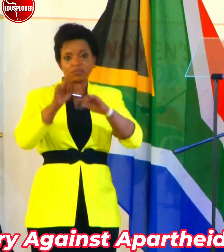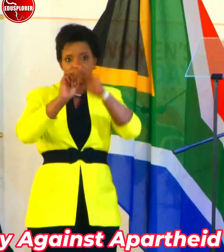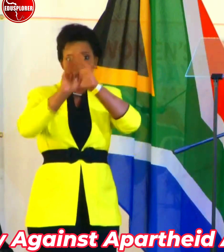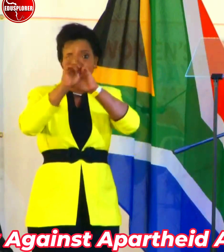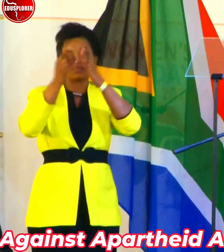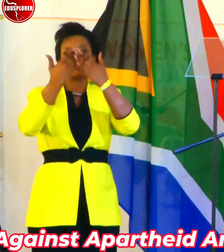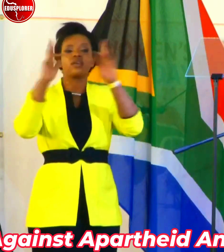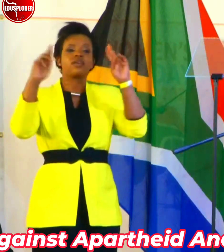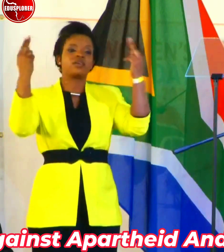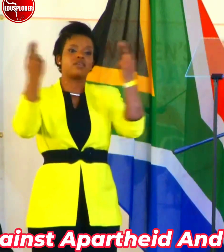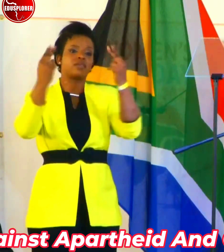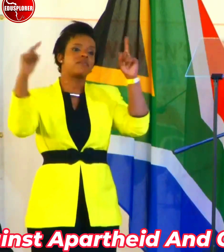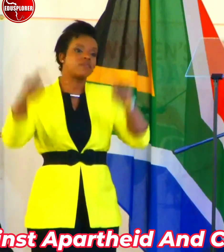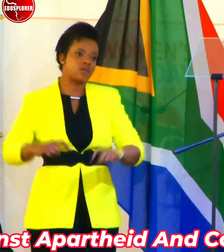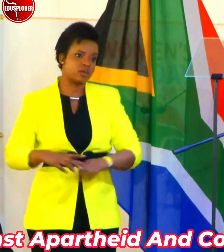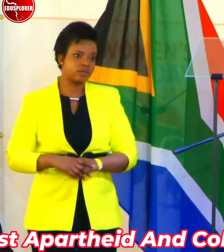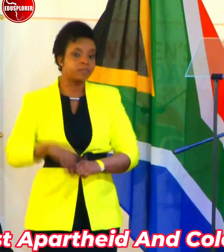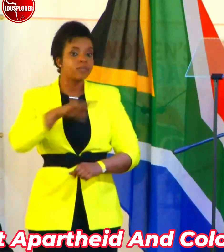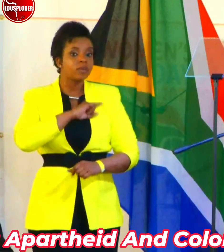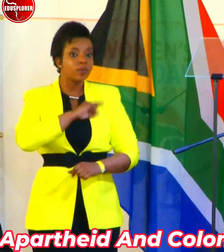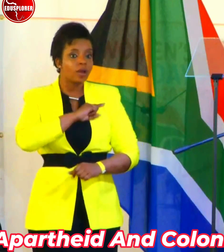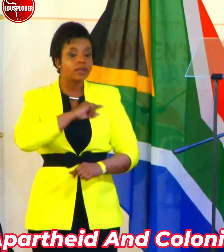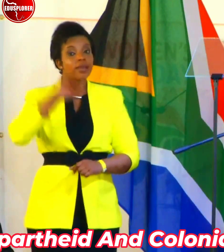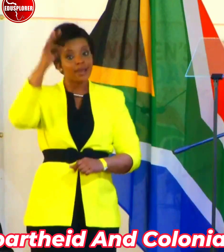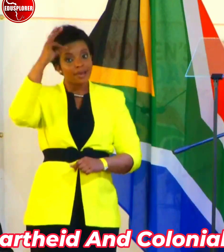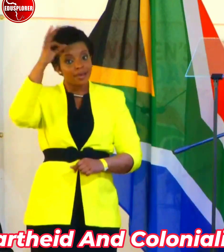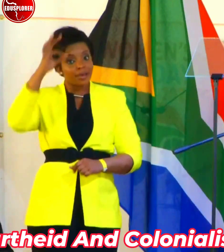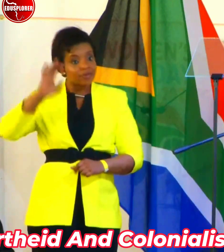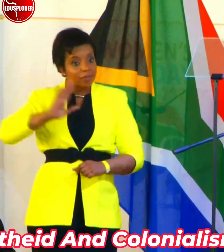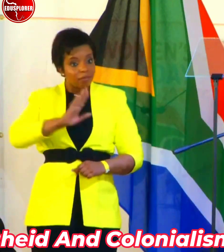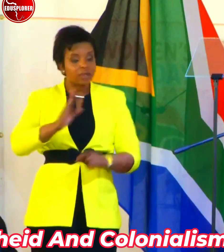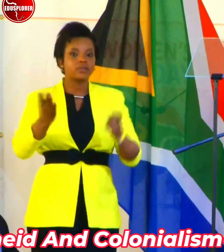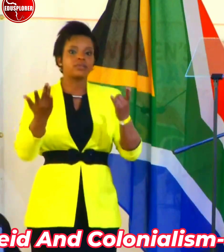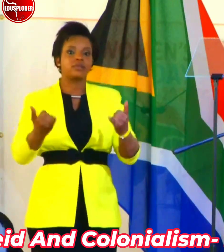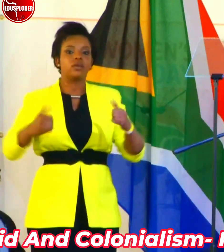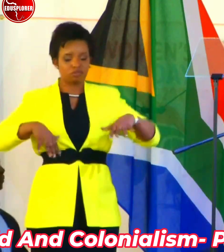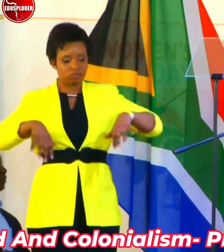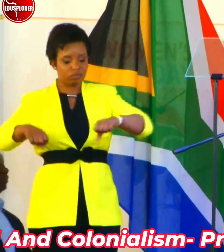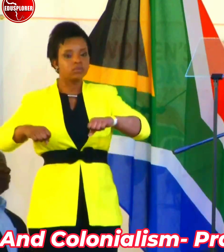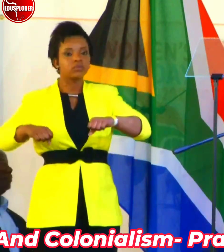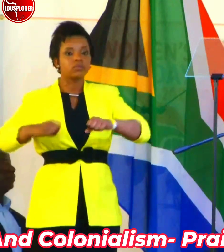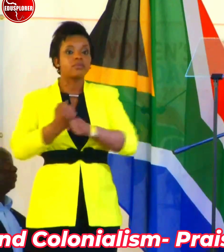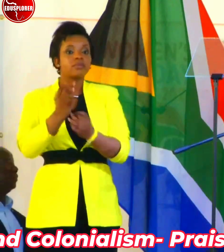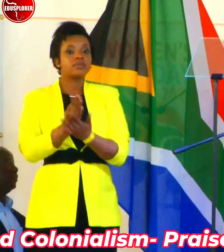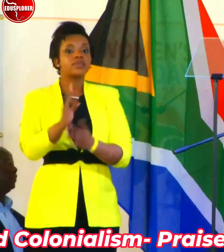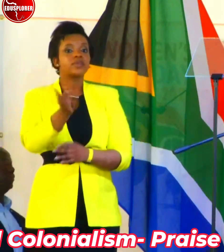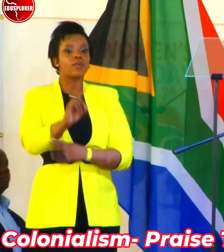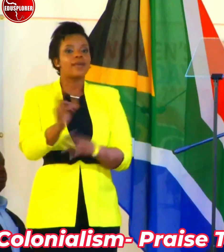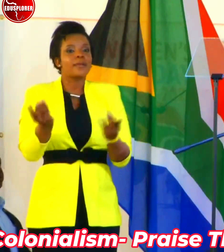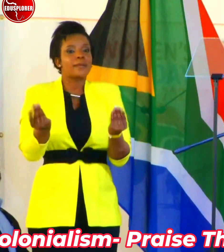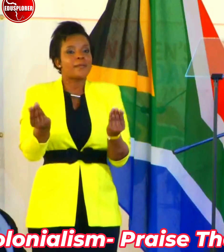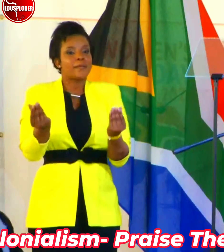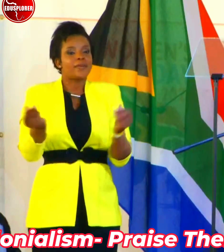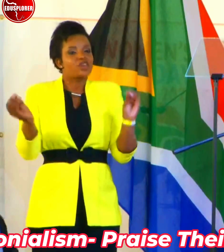education, because our government has made it its task to ensure that there's appropriate